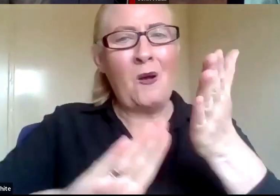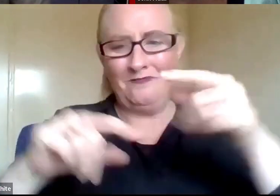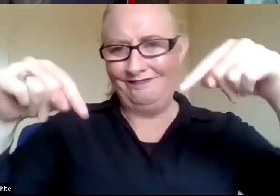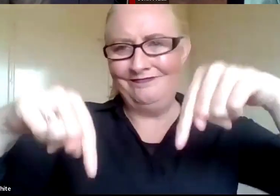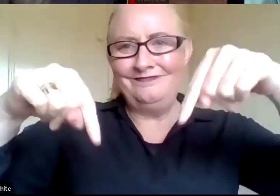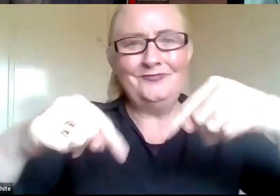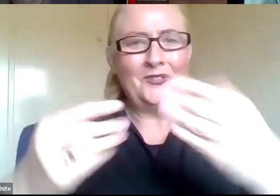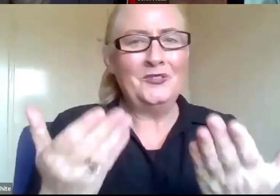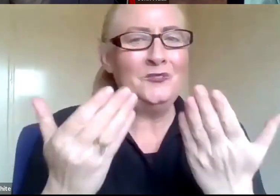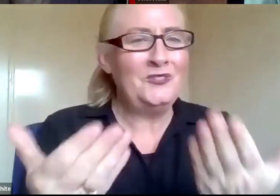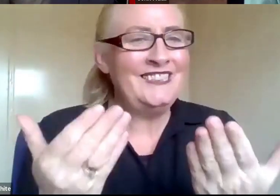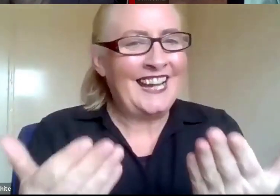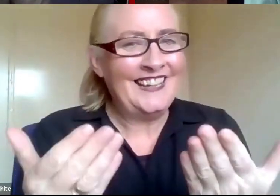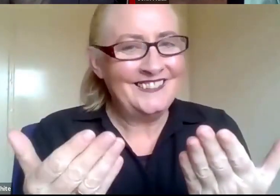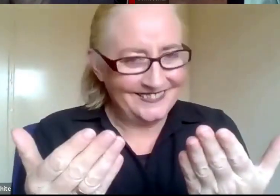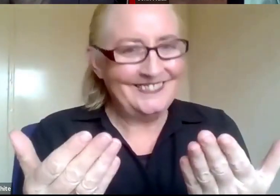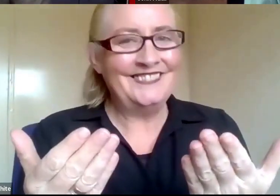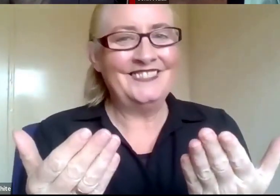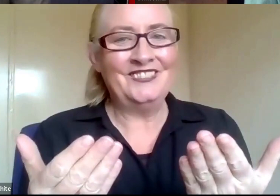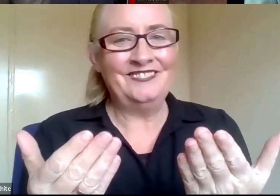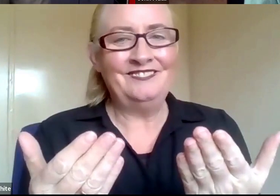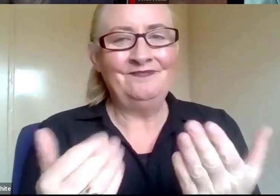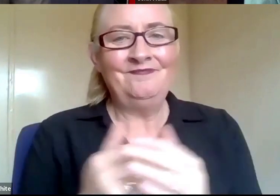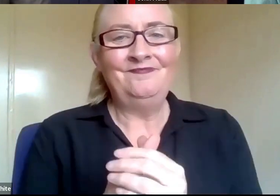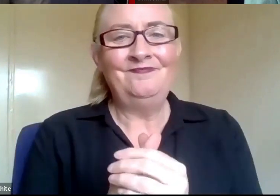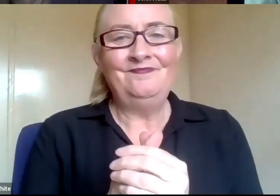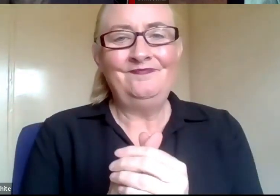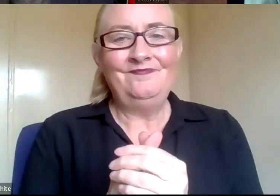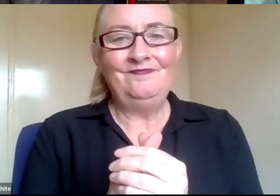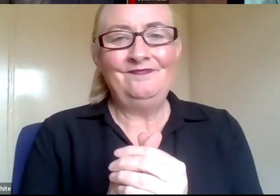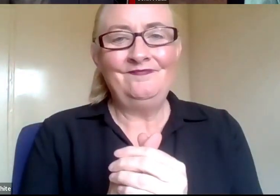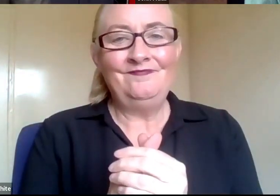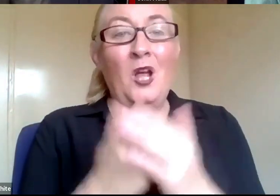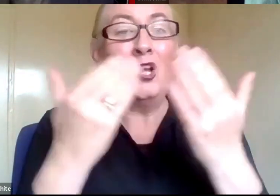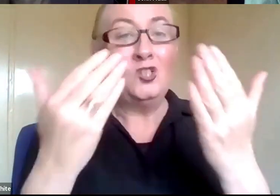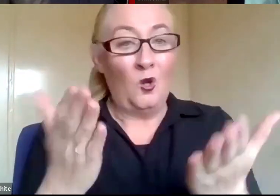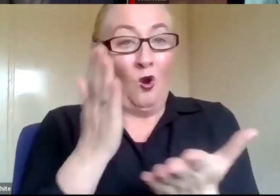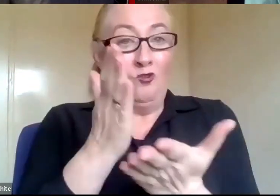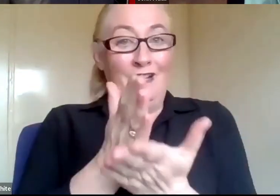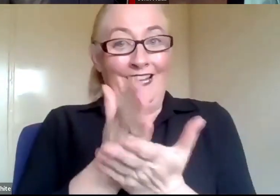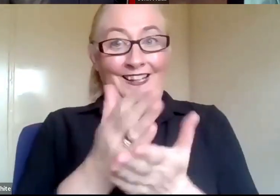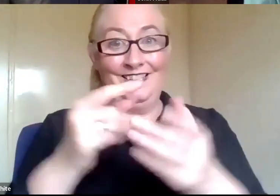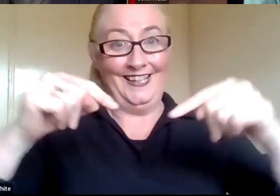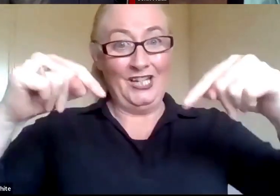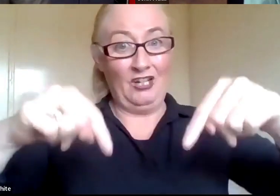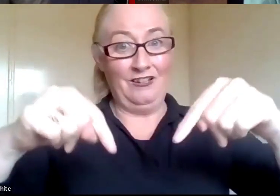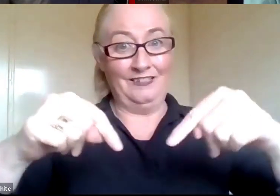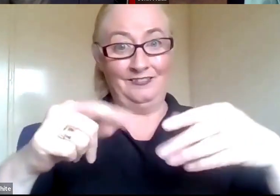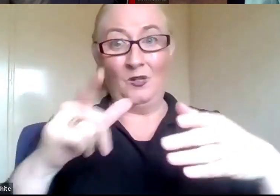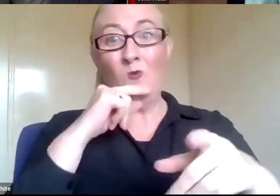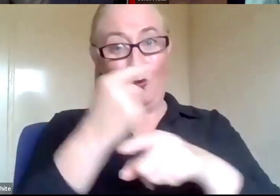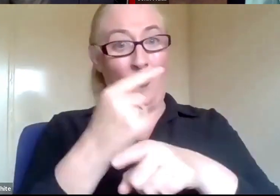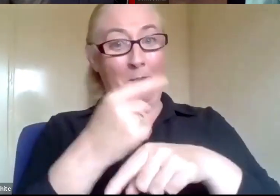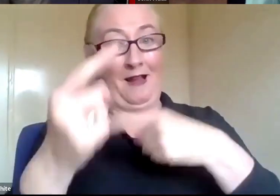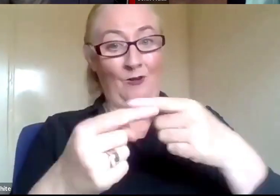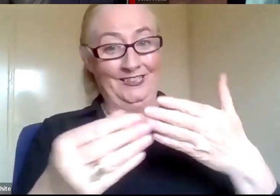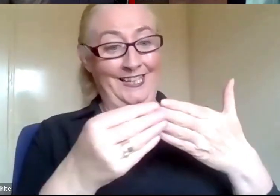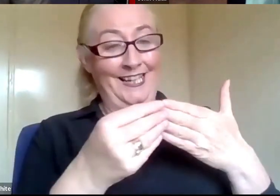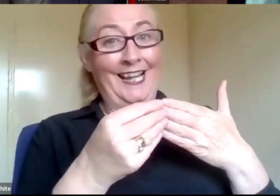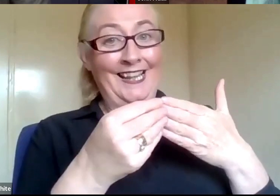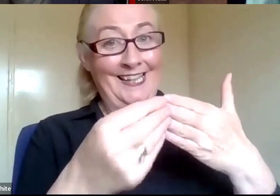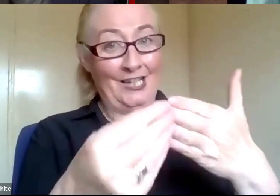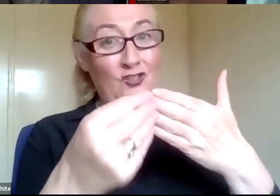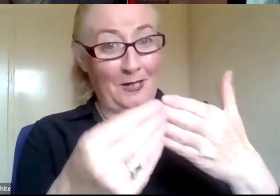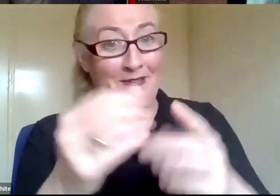So the theme really is going to be leadership. And I want